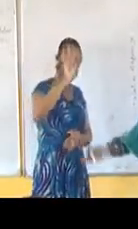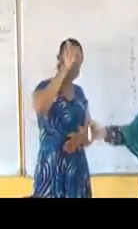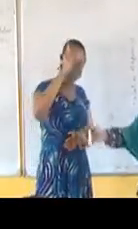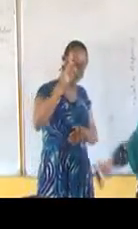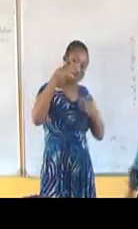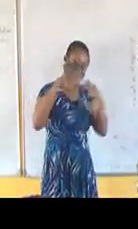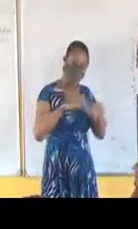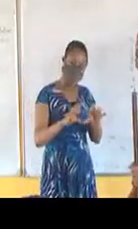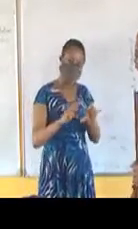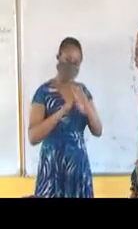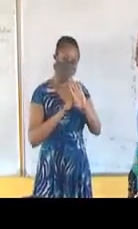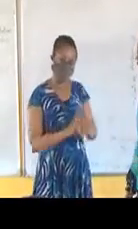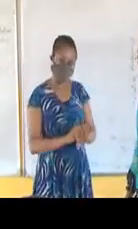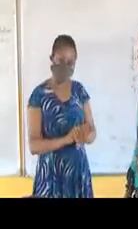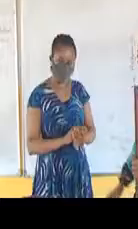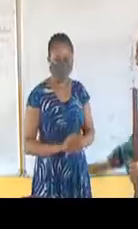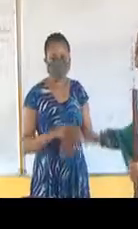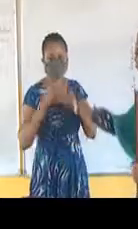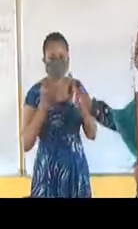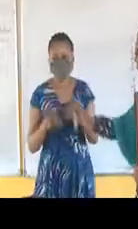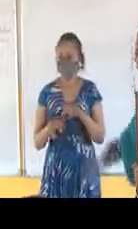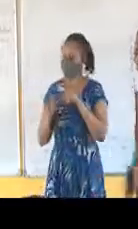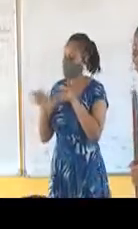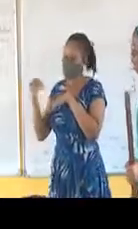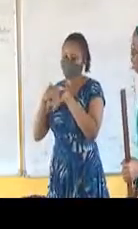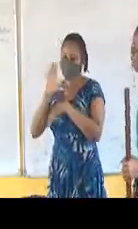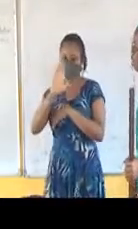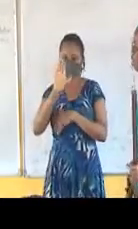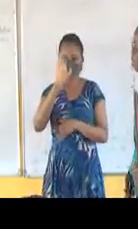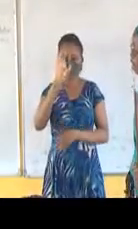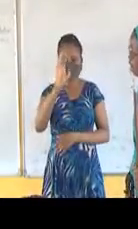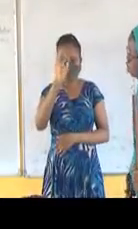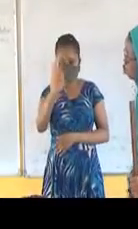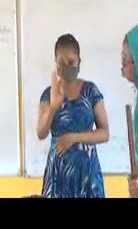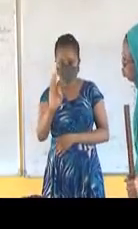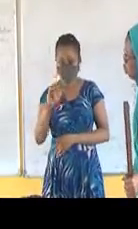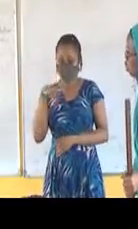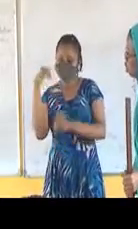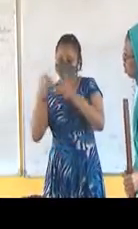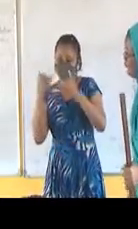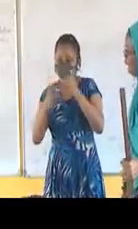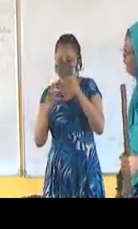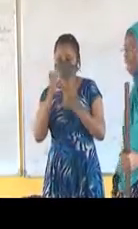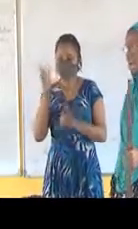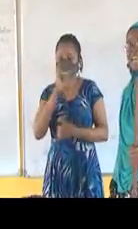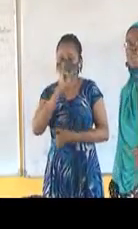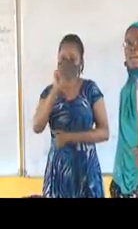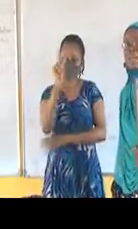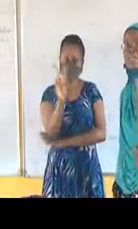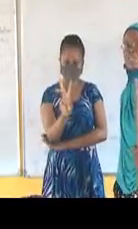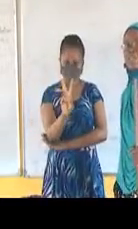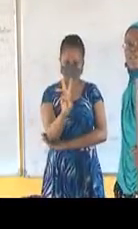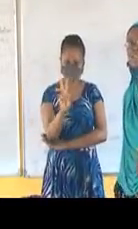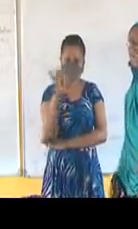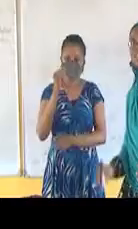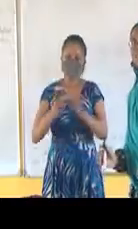look at your cumulative frequency, the lowest mark there is 2, and the highest